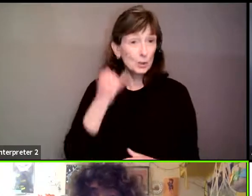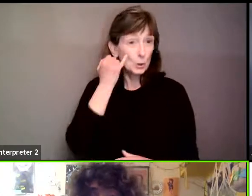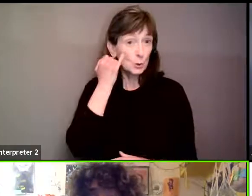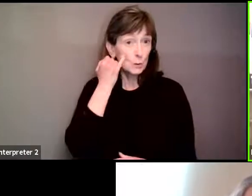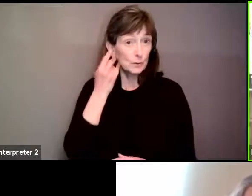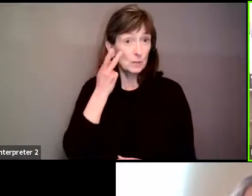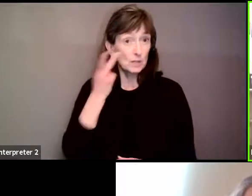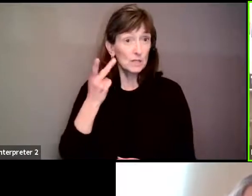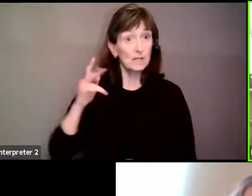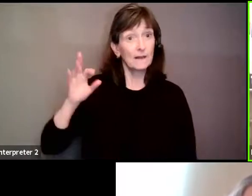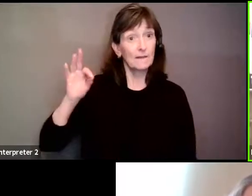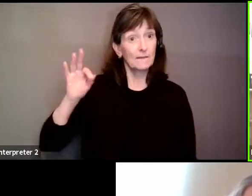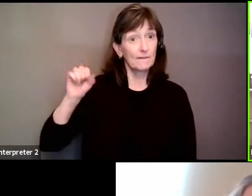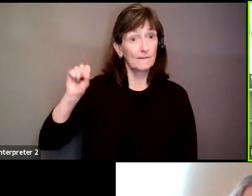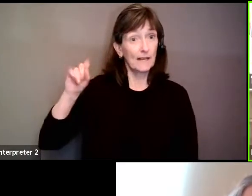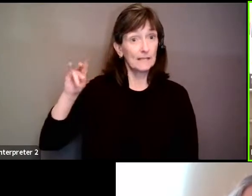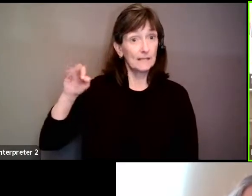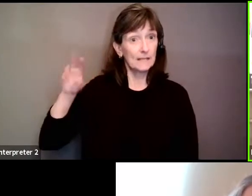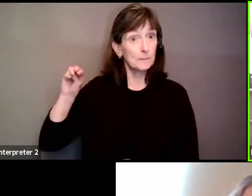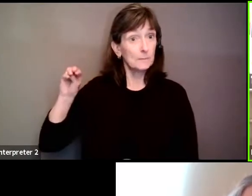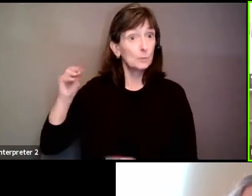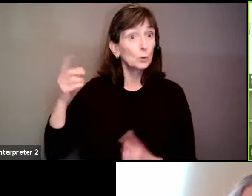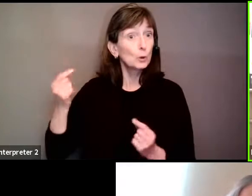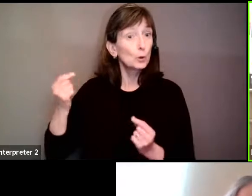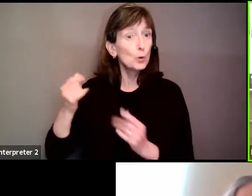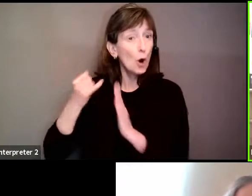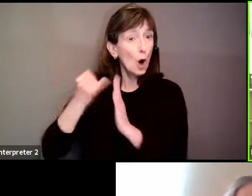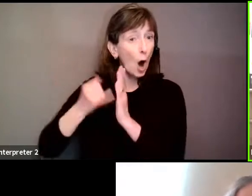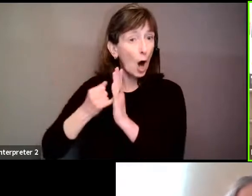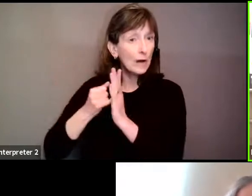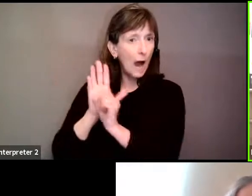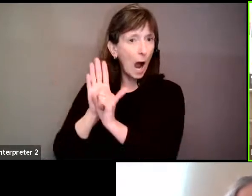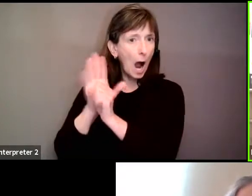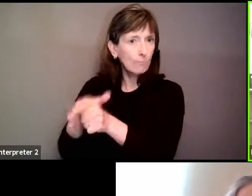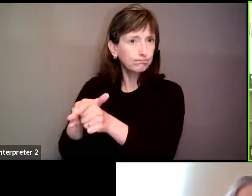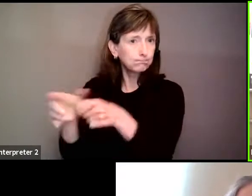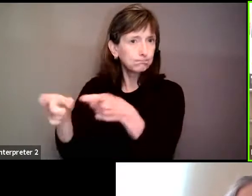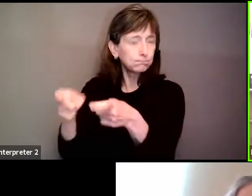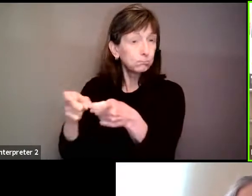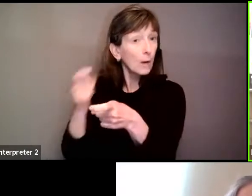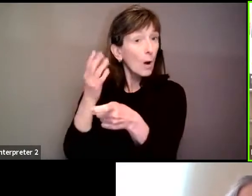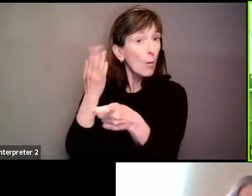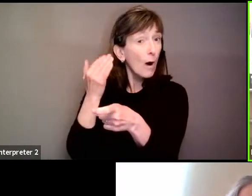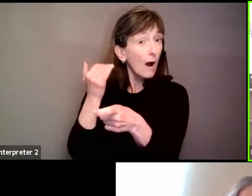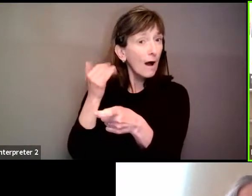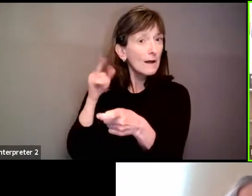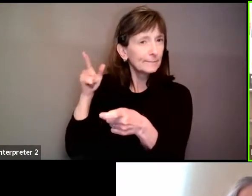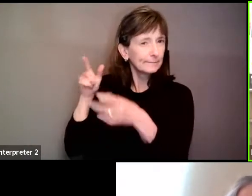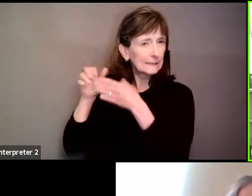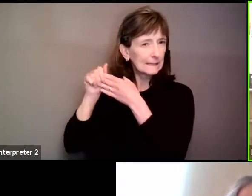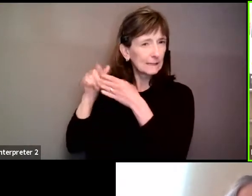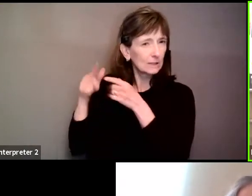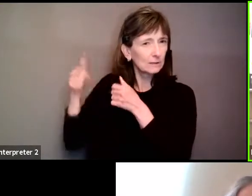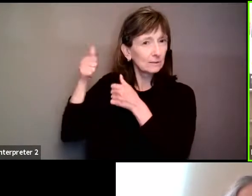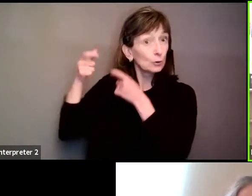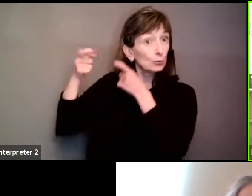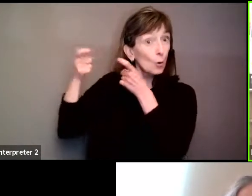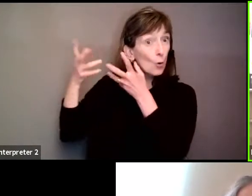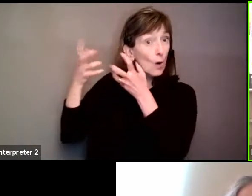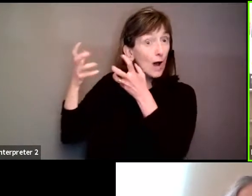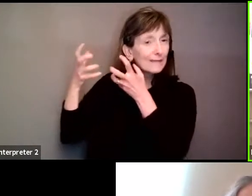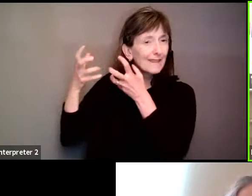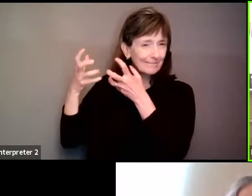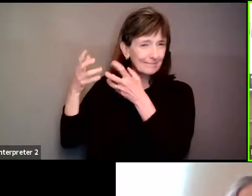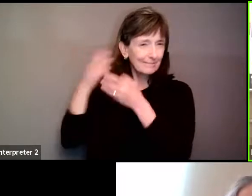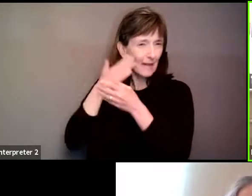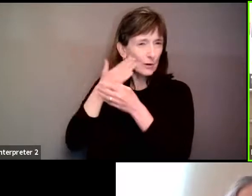because these leaders know that art has tremendous power, that sharing art with people that